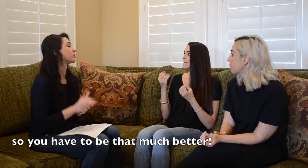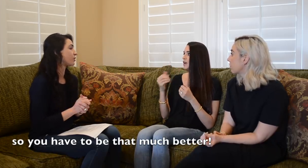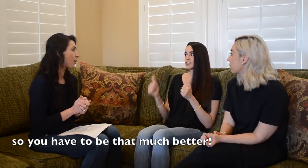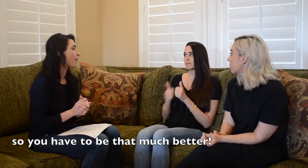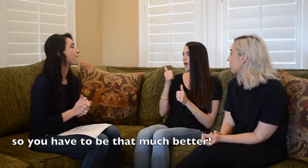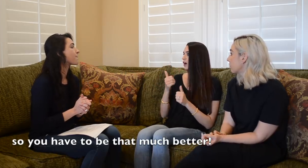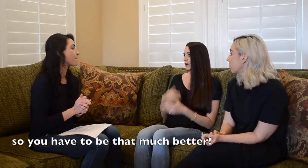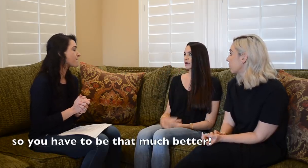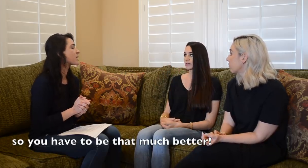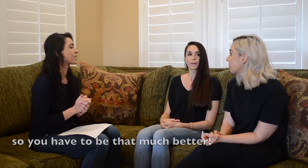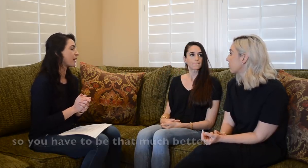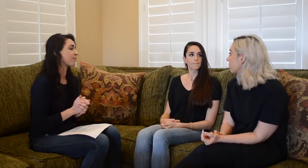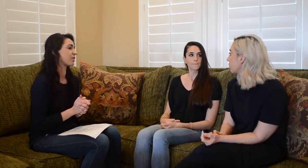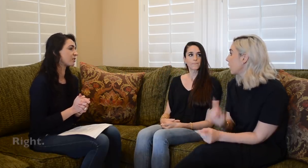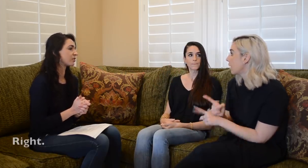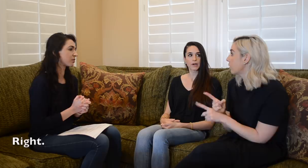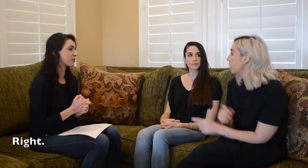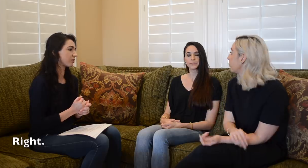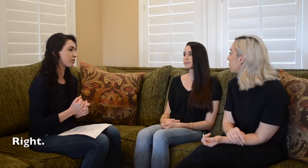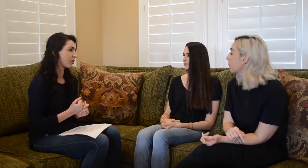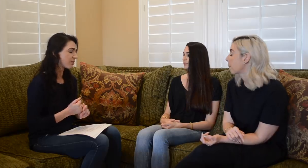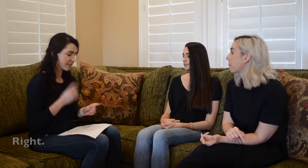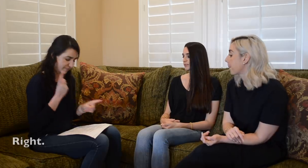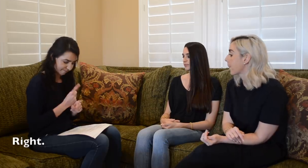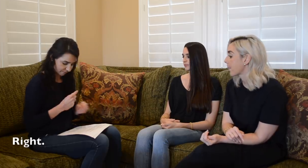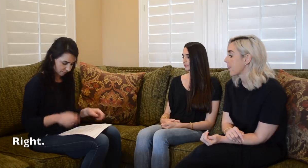much better. Yeah, I agree. Right?